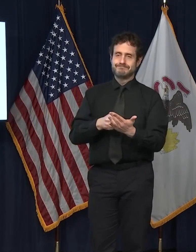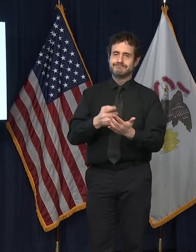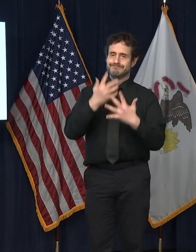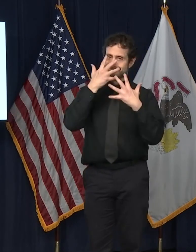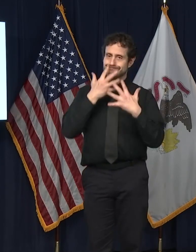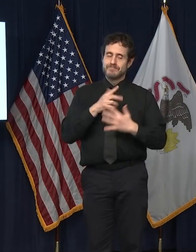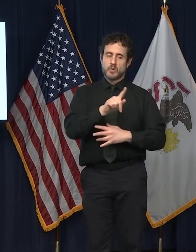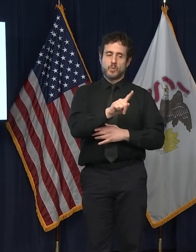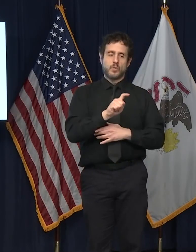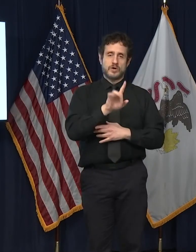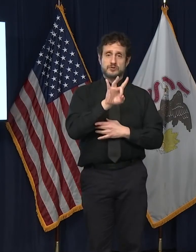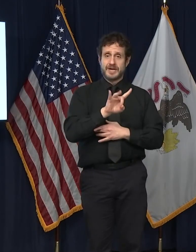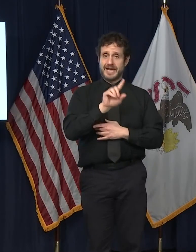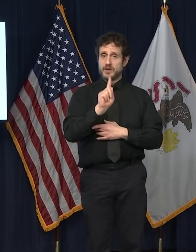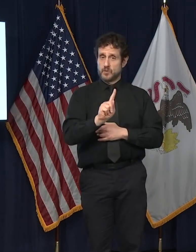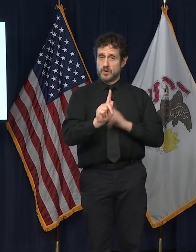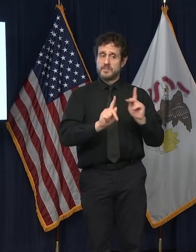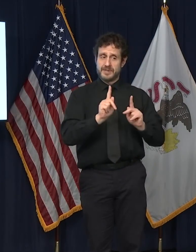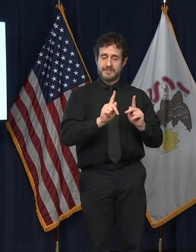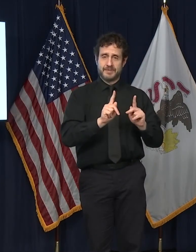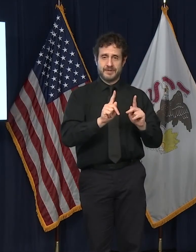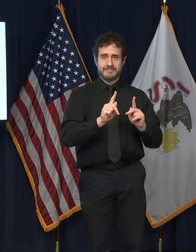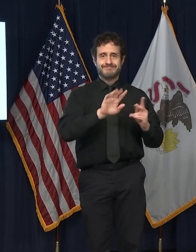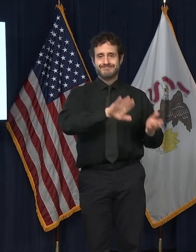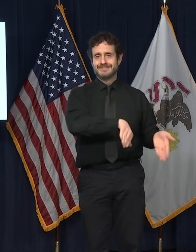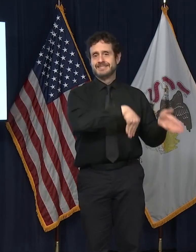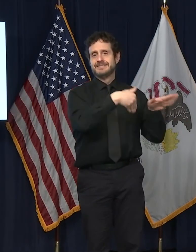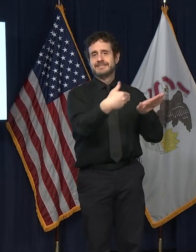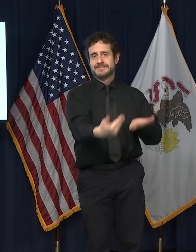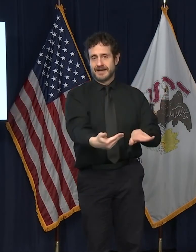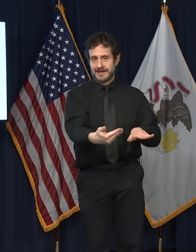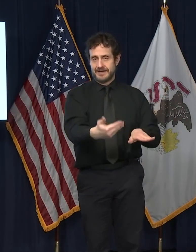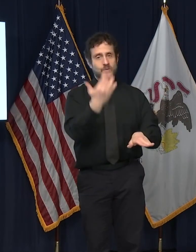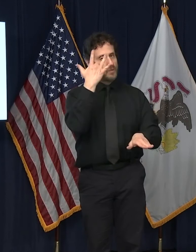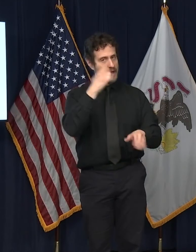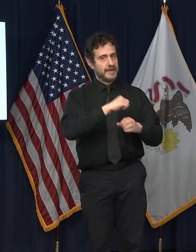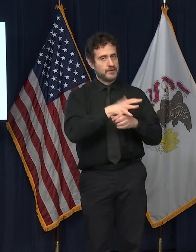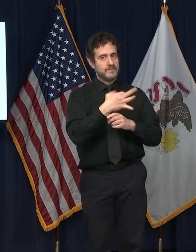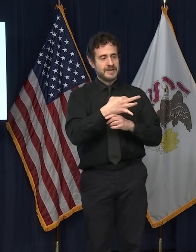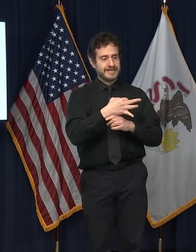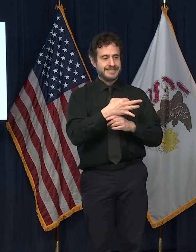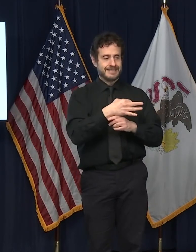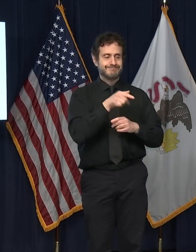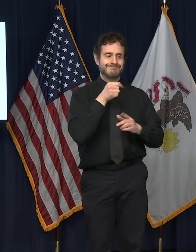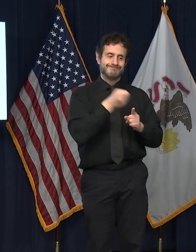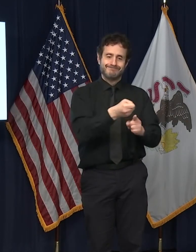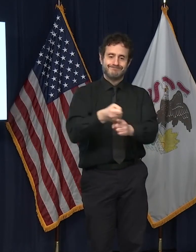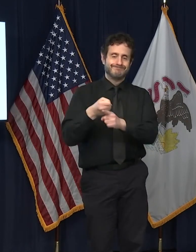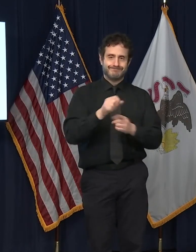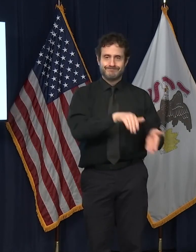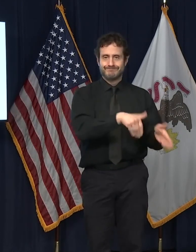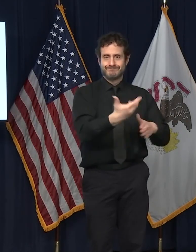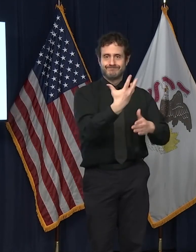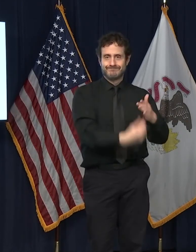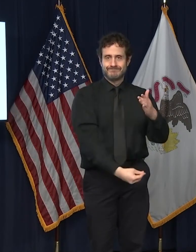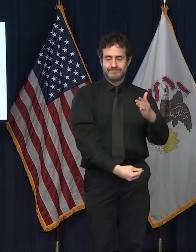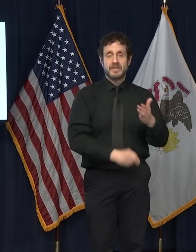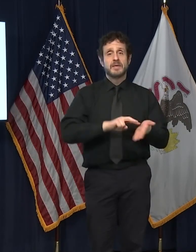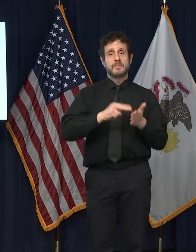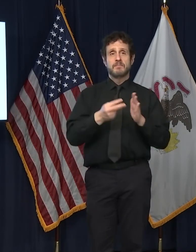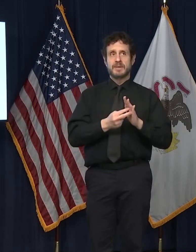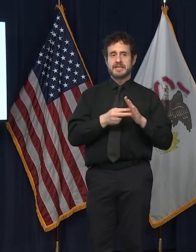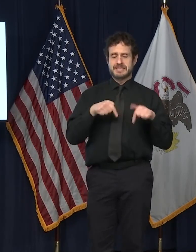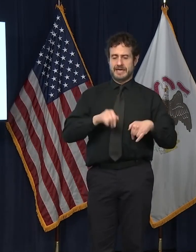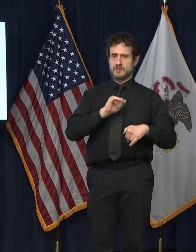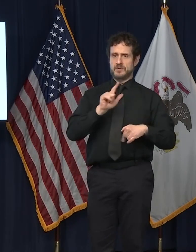new individuals who have lost their battle with COVID. And that brings our total lives